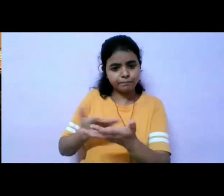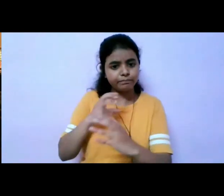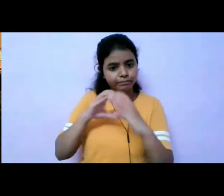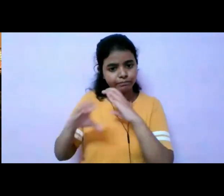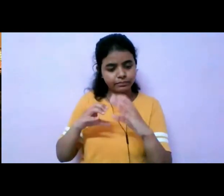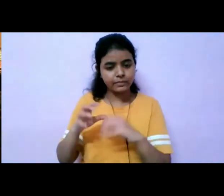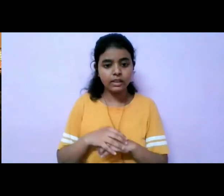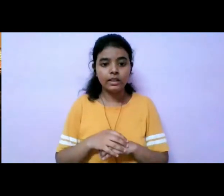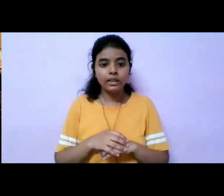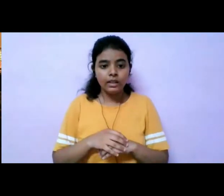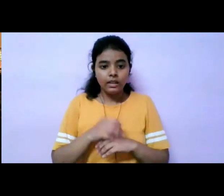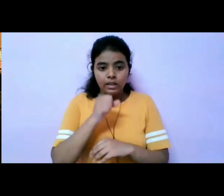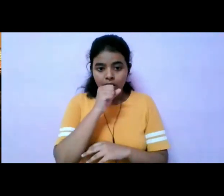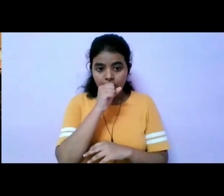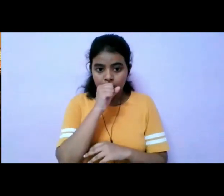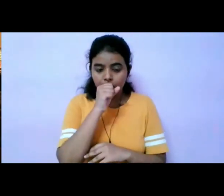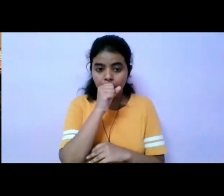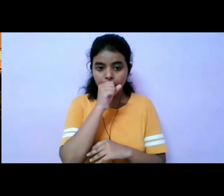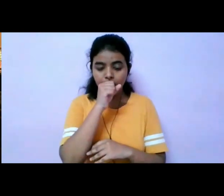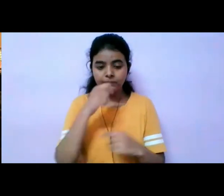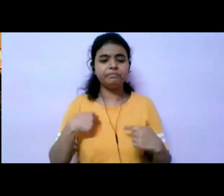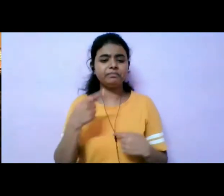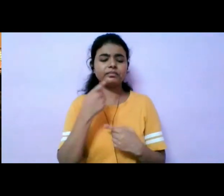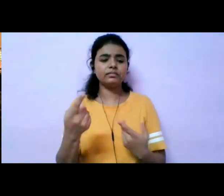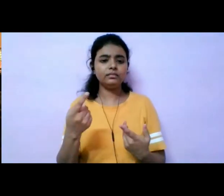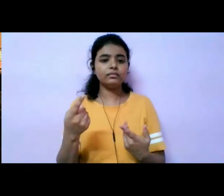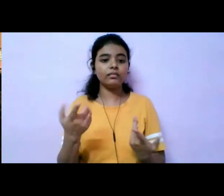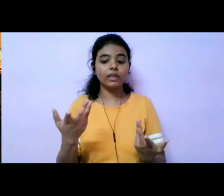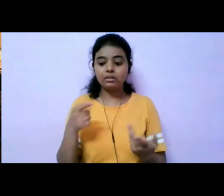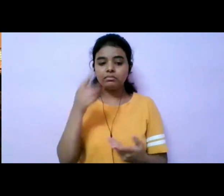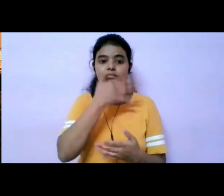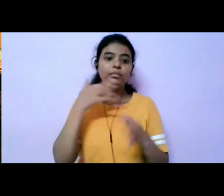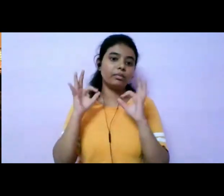Will I be called an inspiration pornographer when I say they were beautiful?